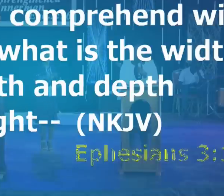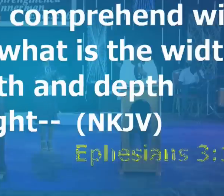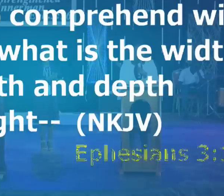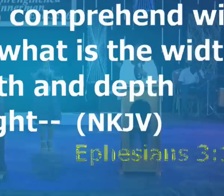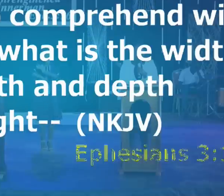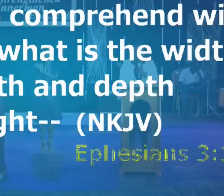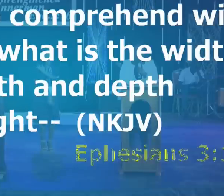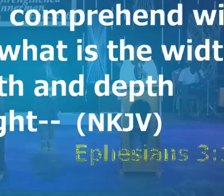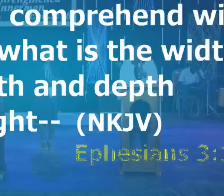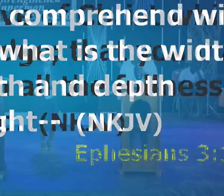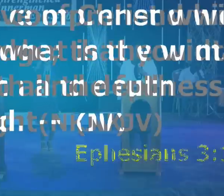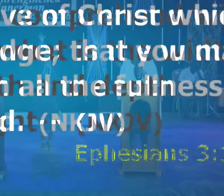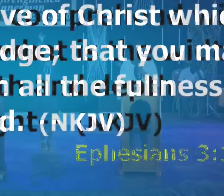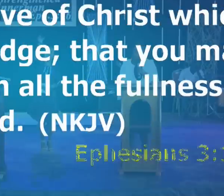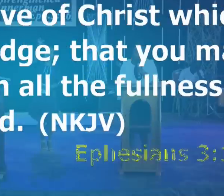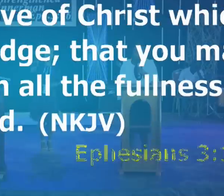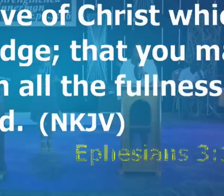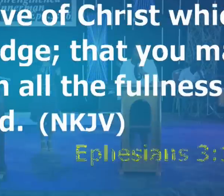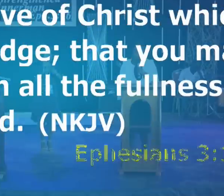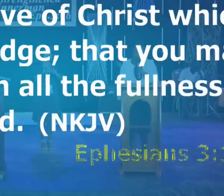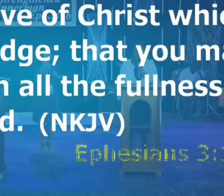depth and height,